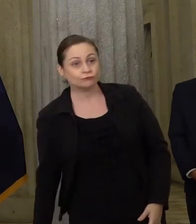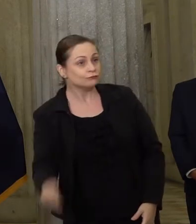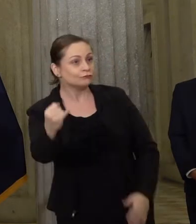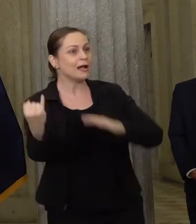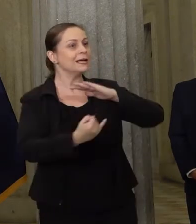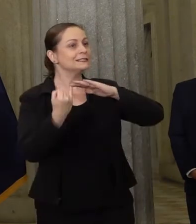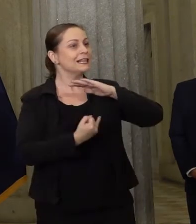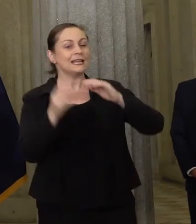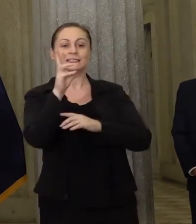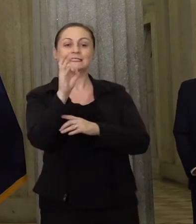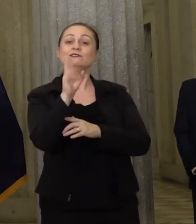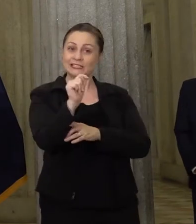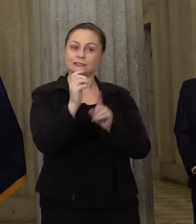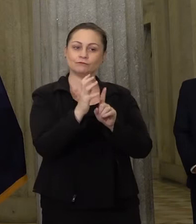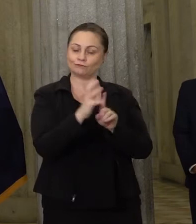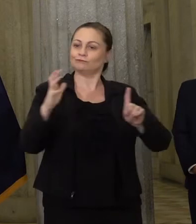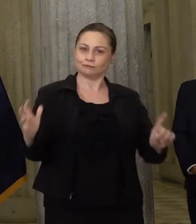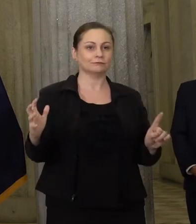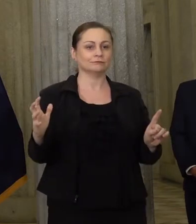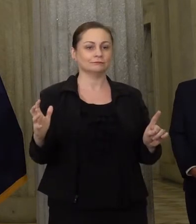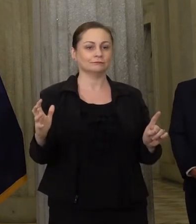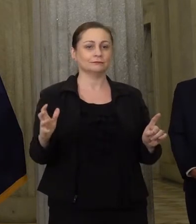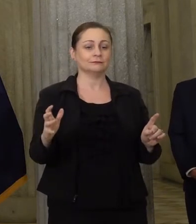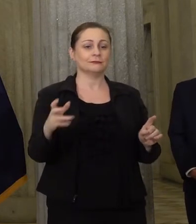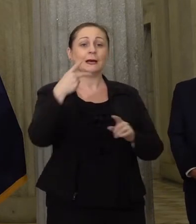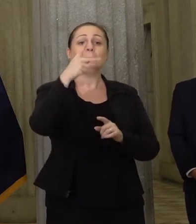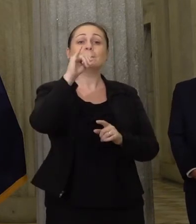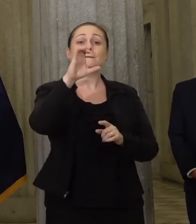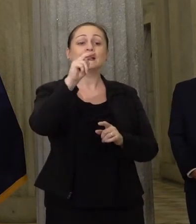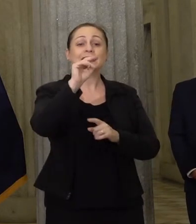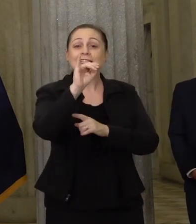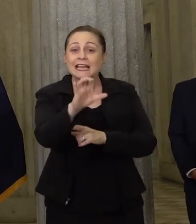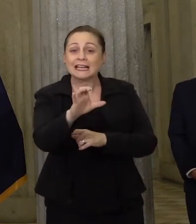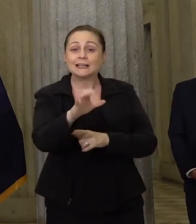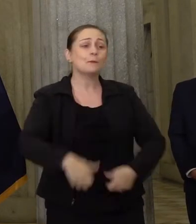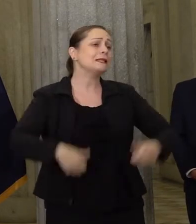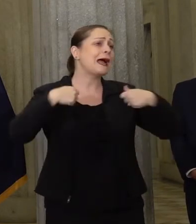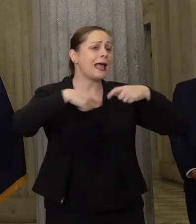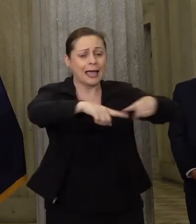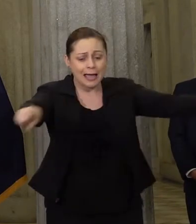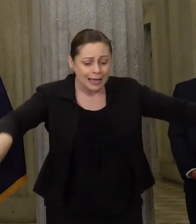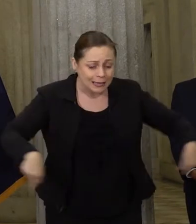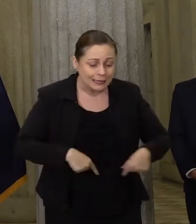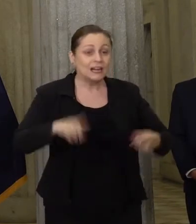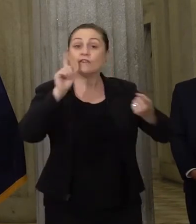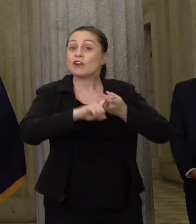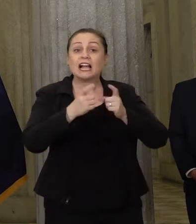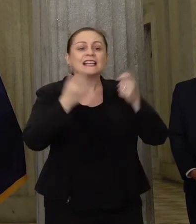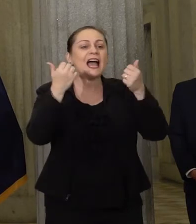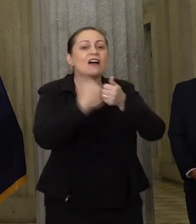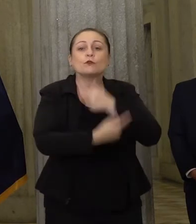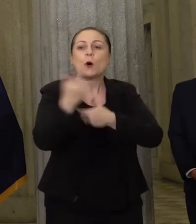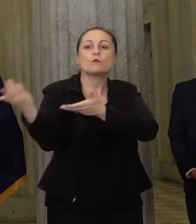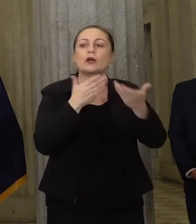that 6-foot distance. You can take picnics, have picnics at a park, take a blanket, go with friends, have everybody take a